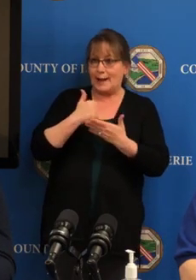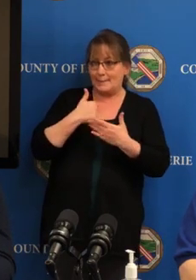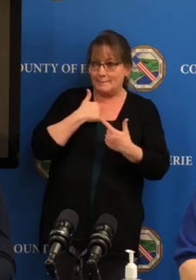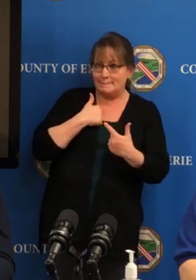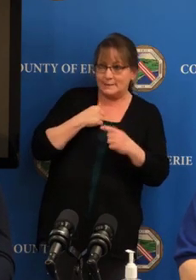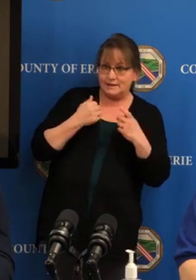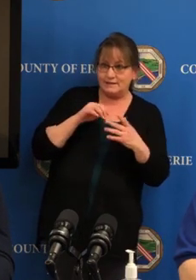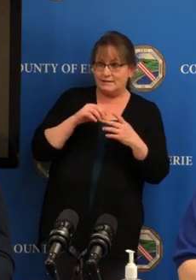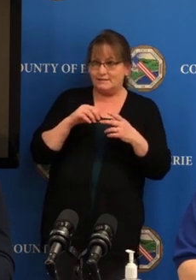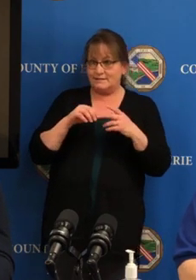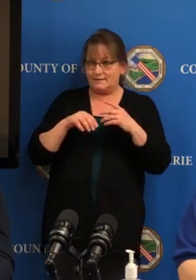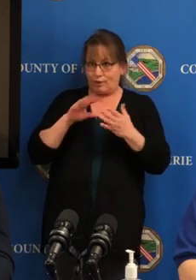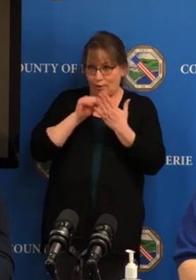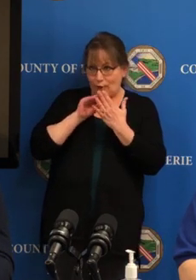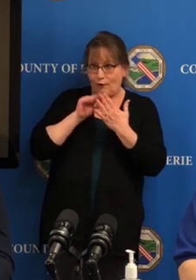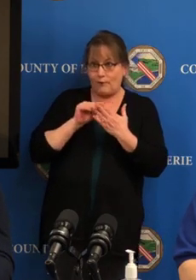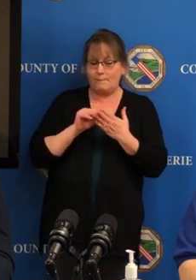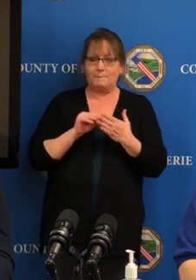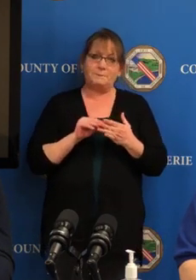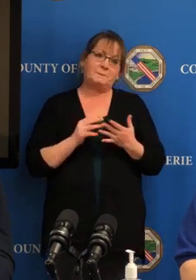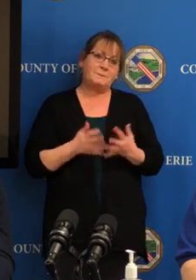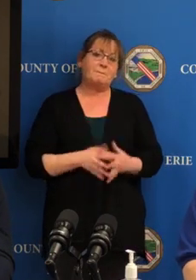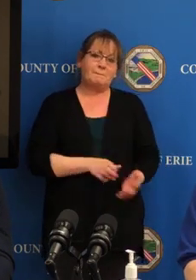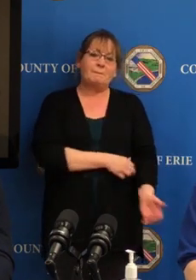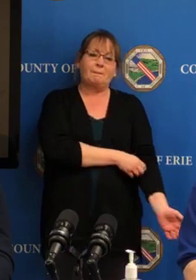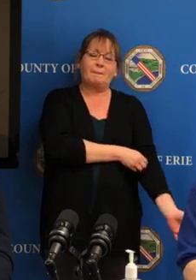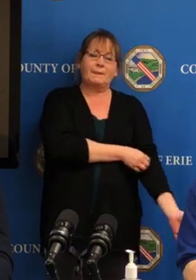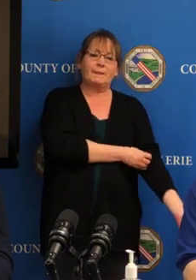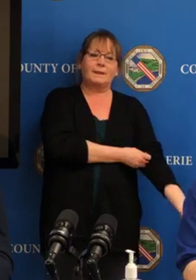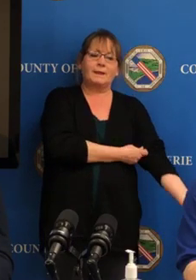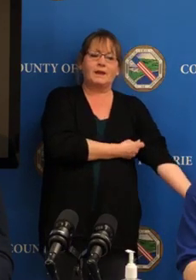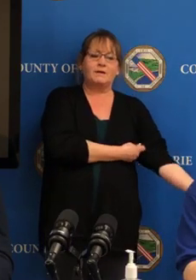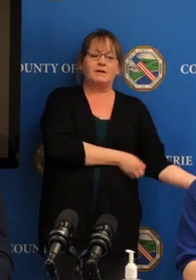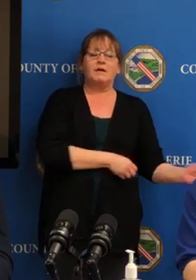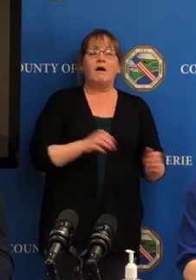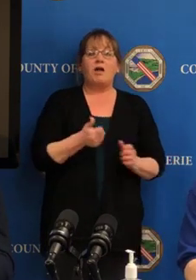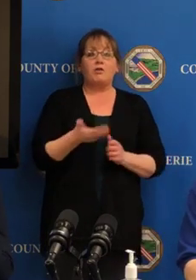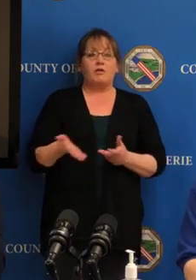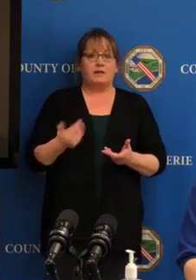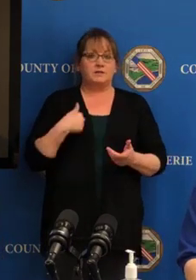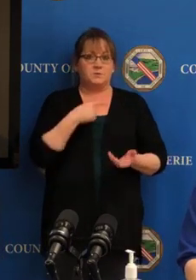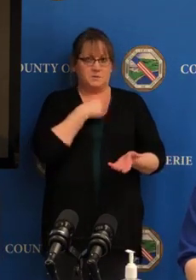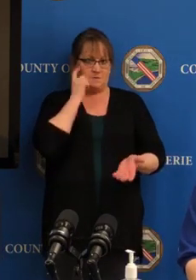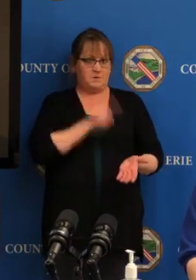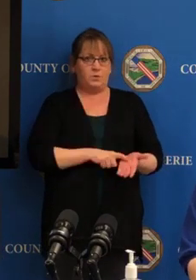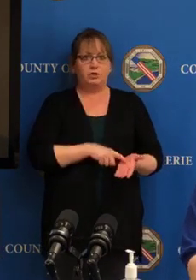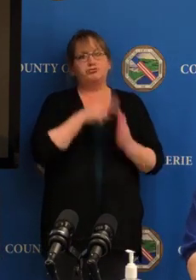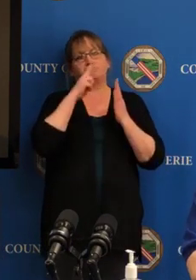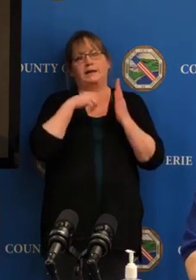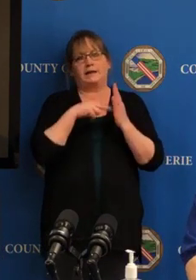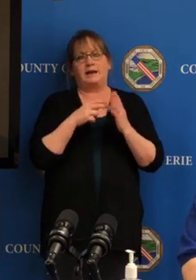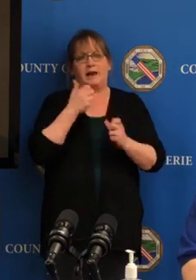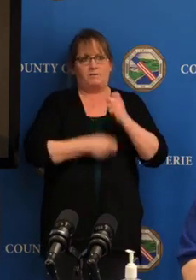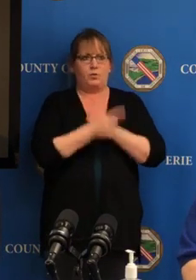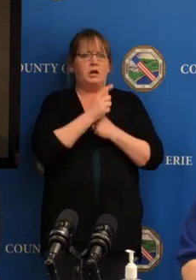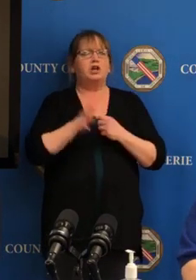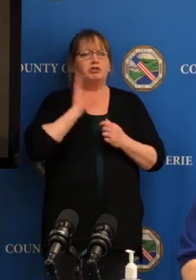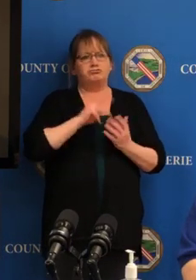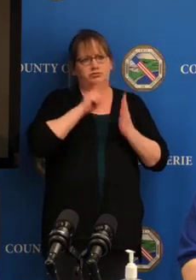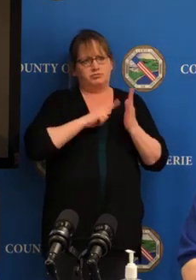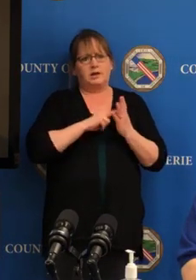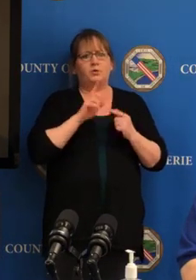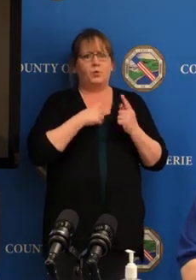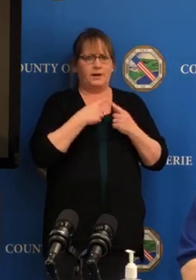how to get set up. Other things that we've identified is reading. You know, we all used to read a lot when we were